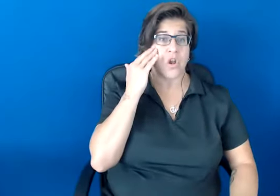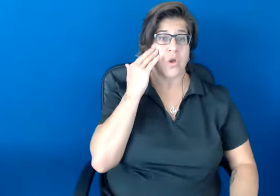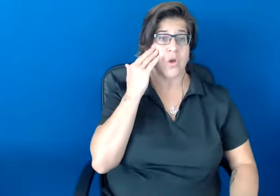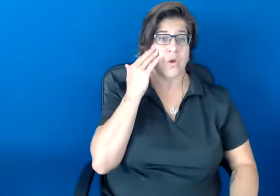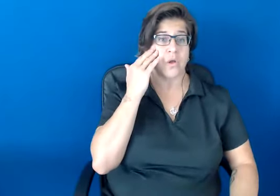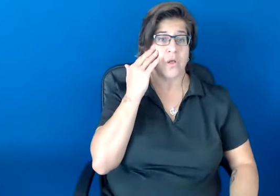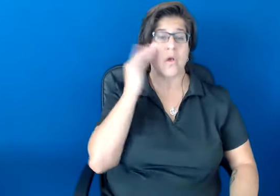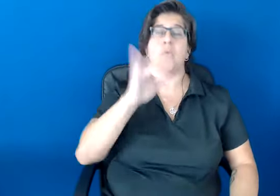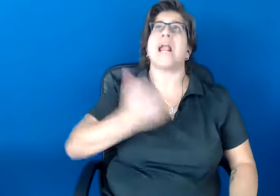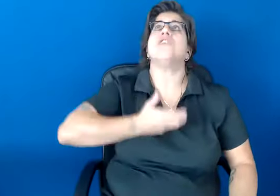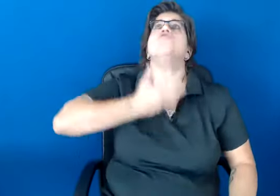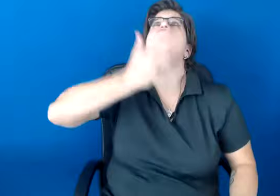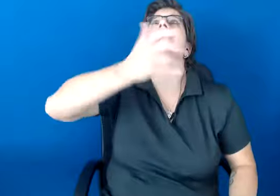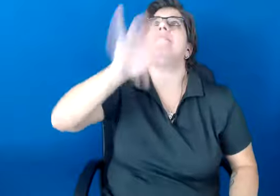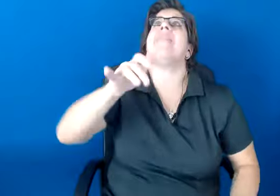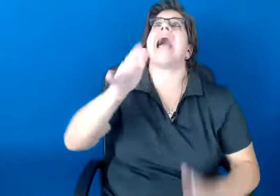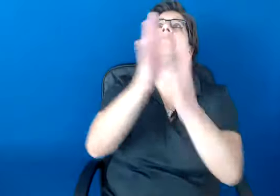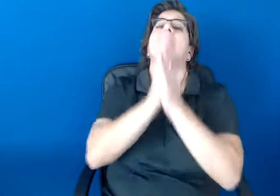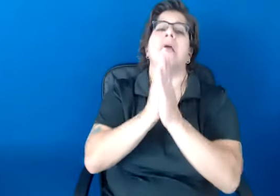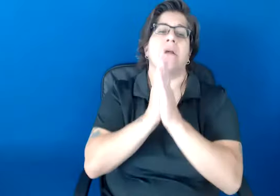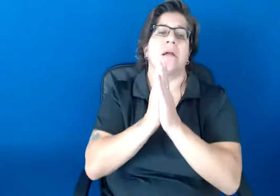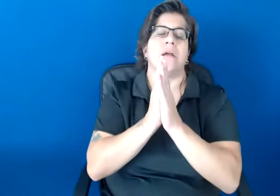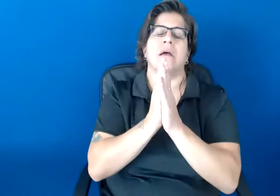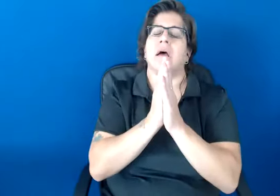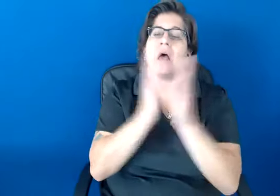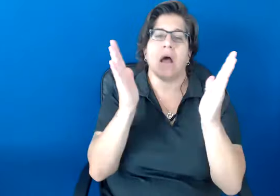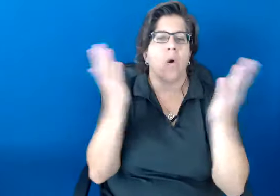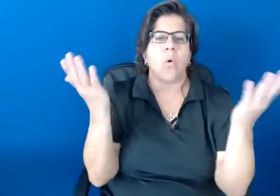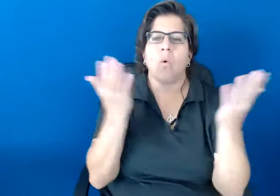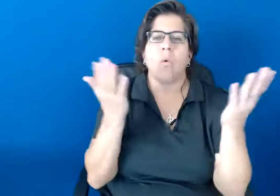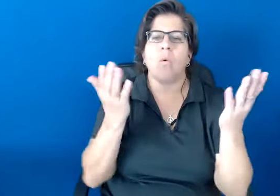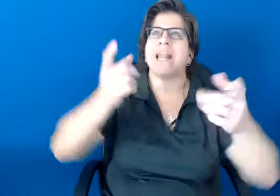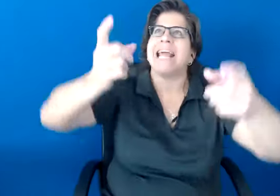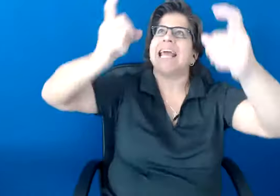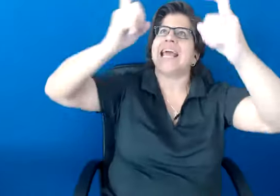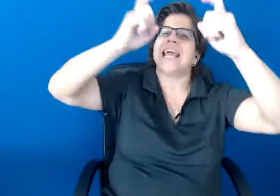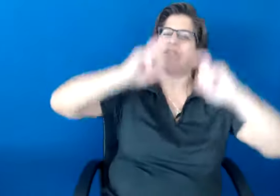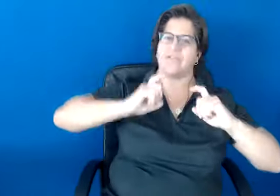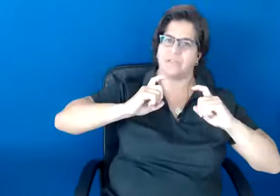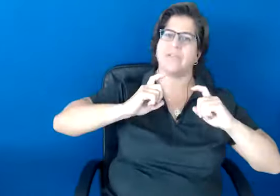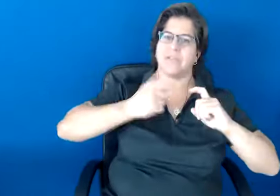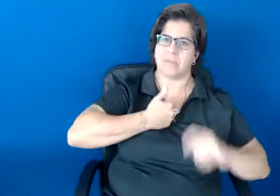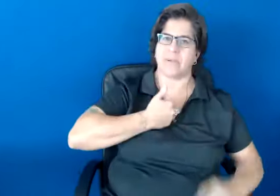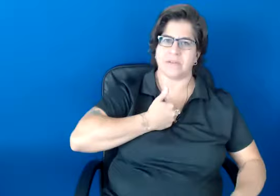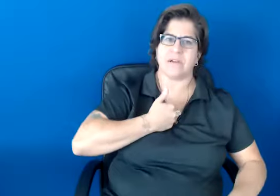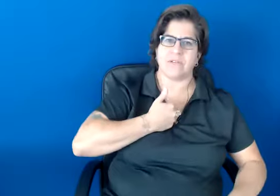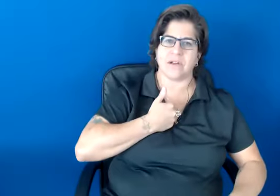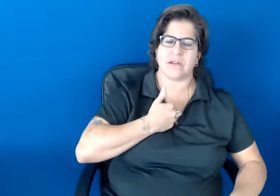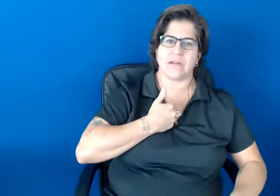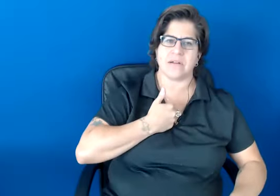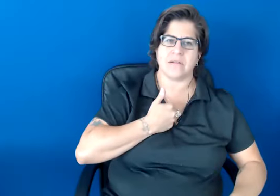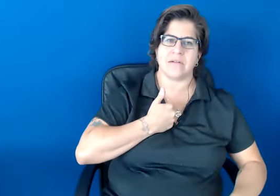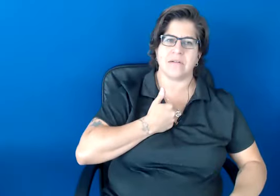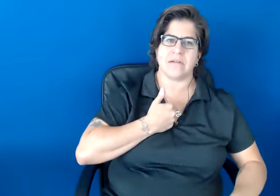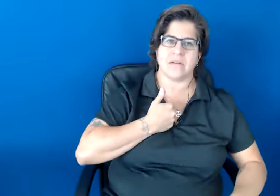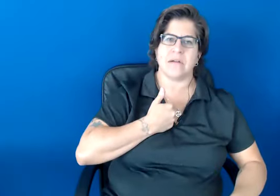screamed out that prayer, what a gift I was giving myself when I did that, because I have been